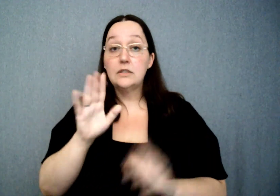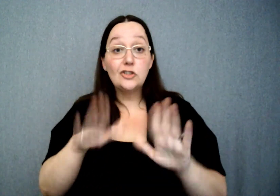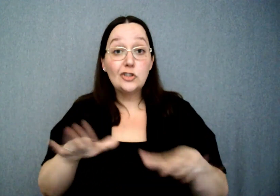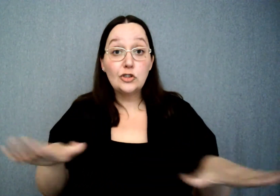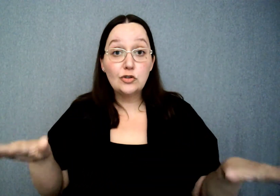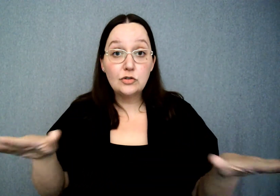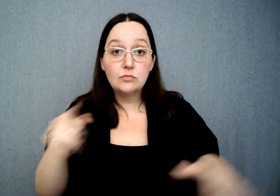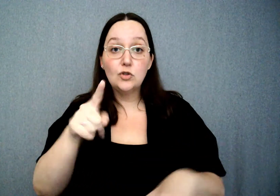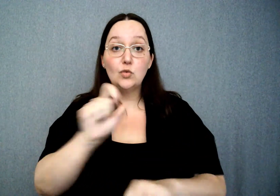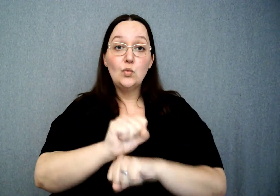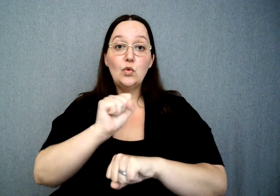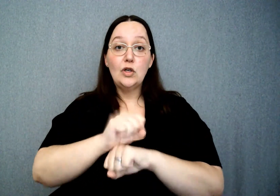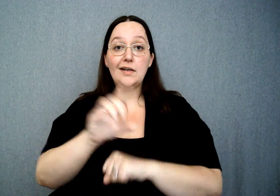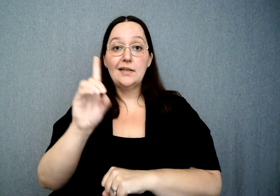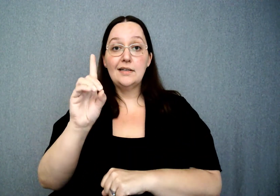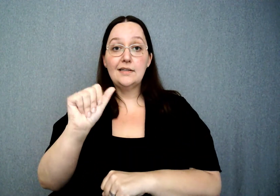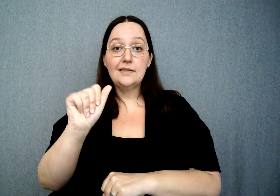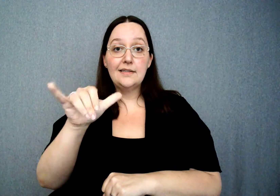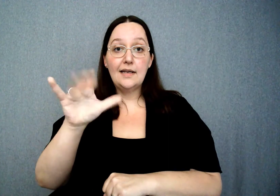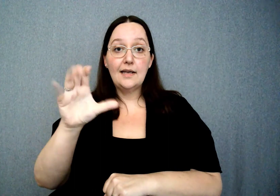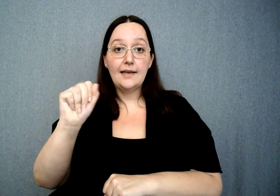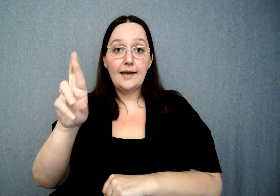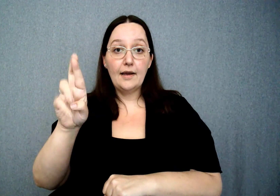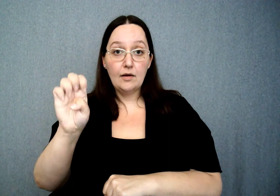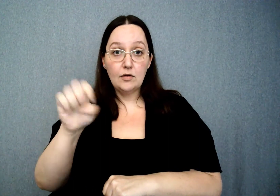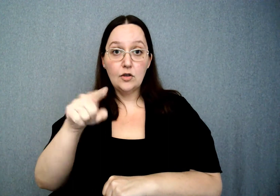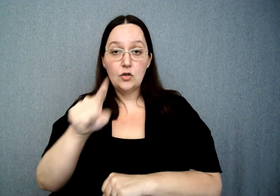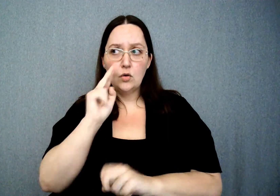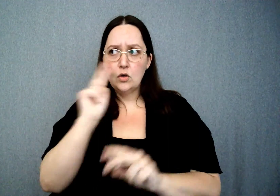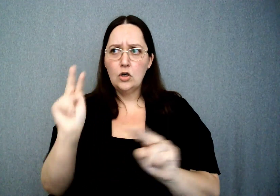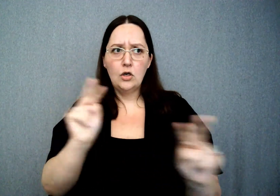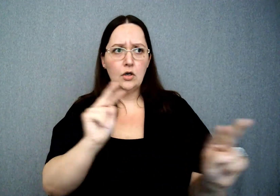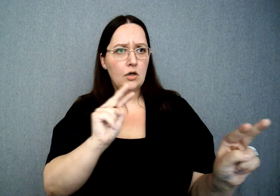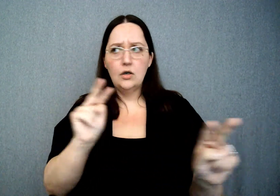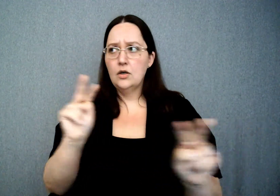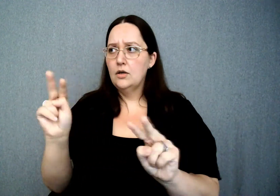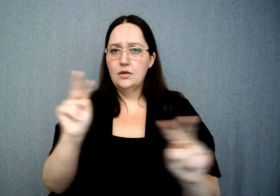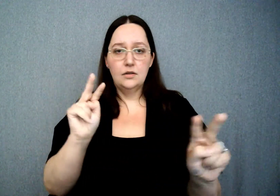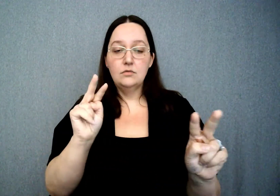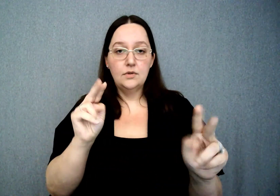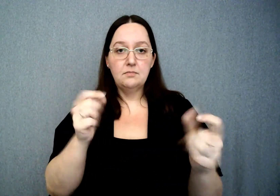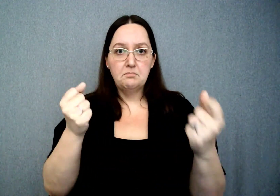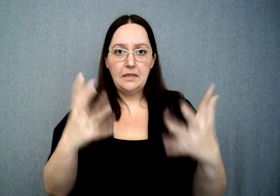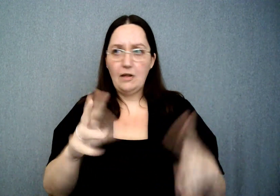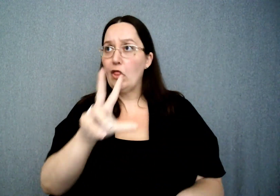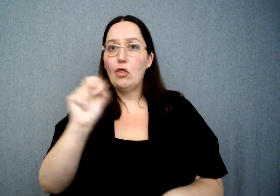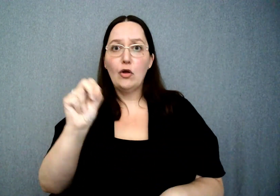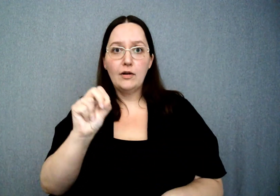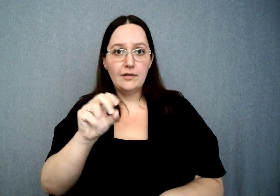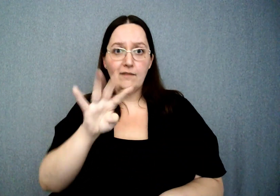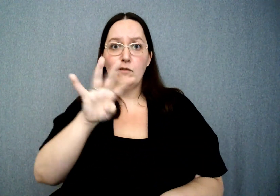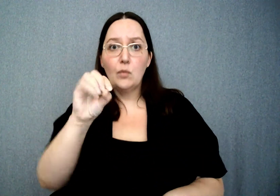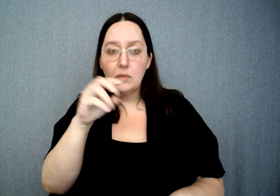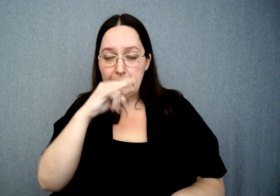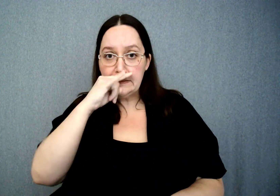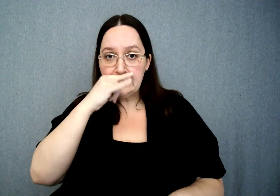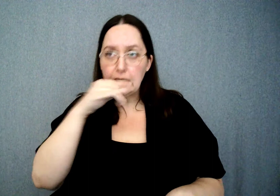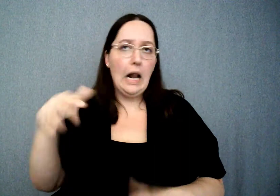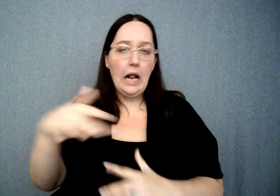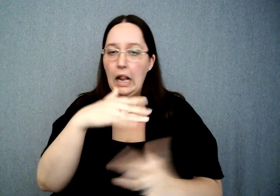If, however, you are caring for many people, like children, if you're working at a daycare, say you're caring